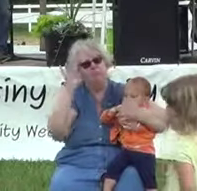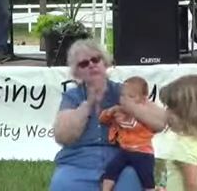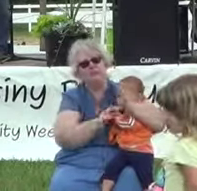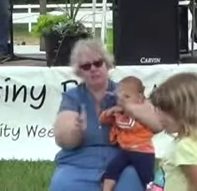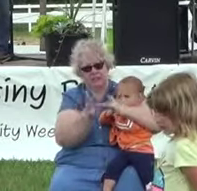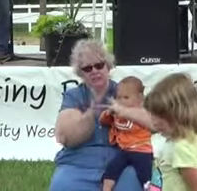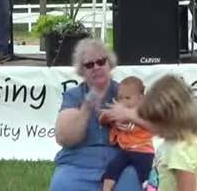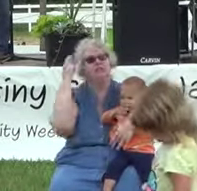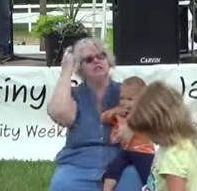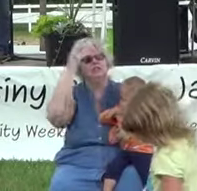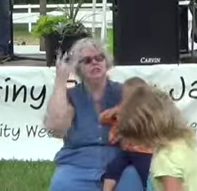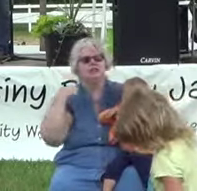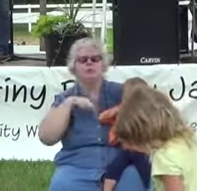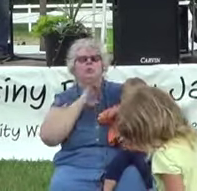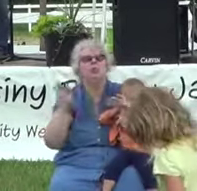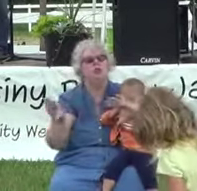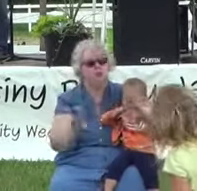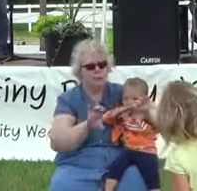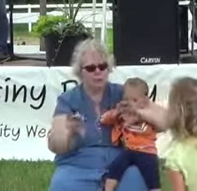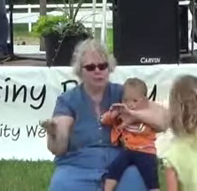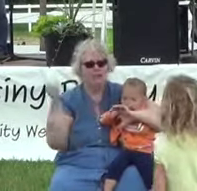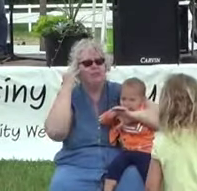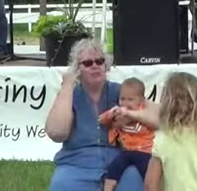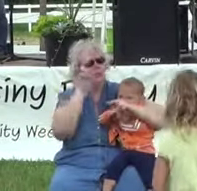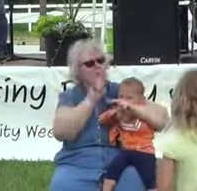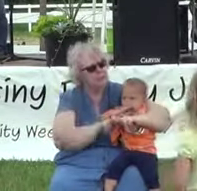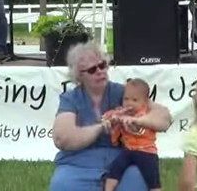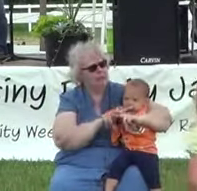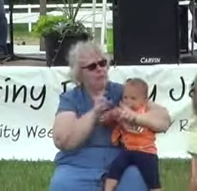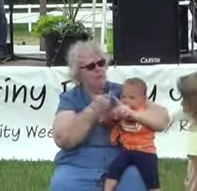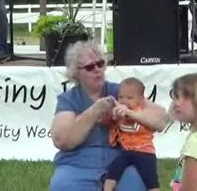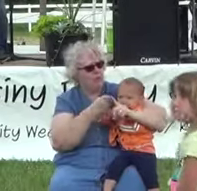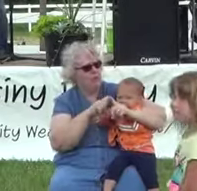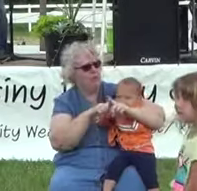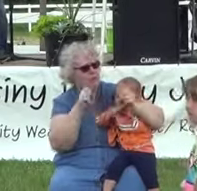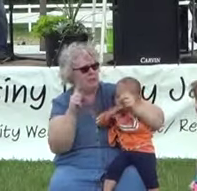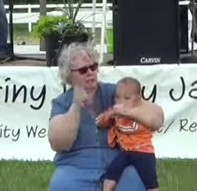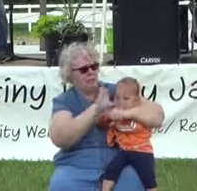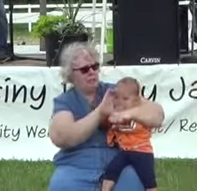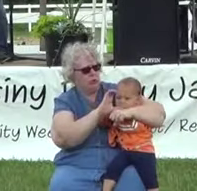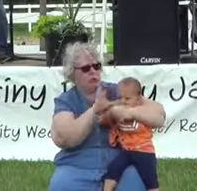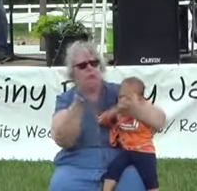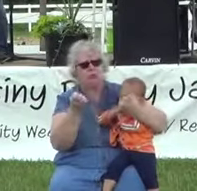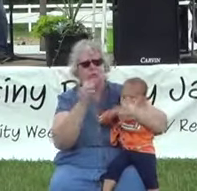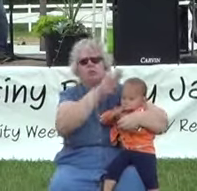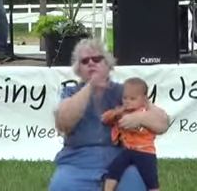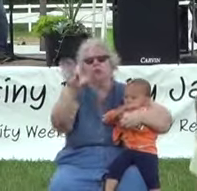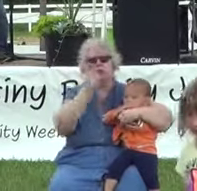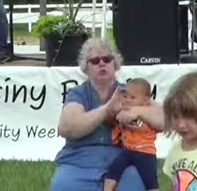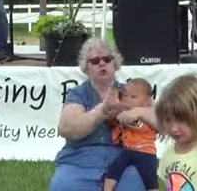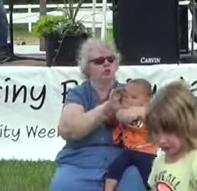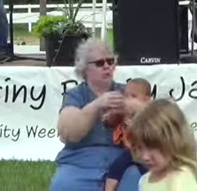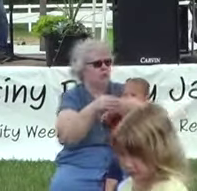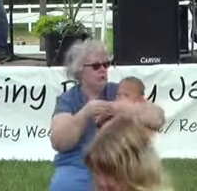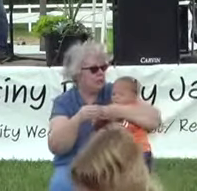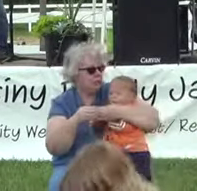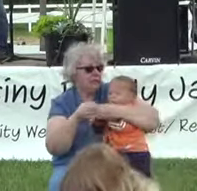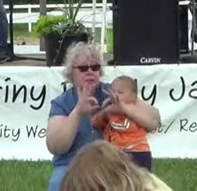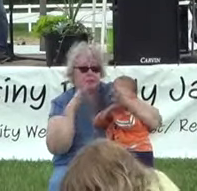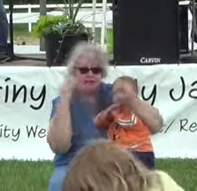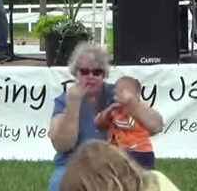That's why we do this. And if you're sitting here from another church and you want your church to lead this next year, Fam